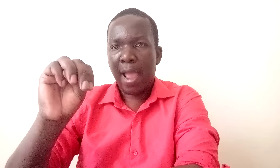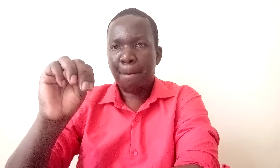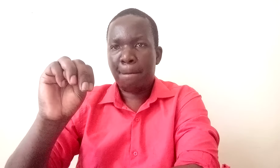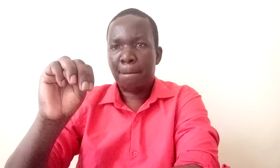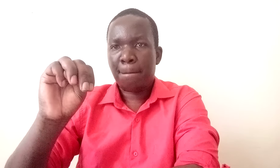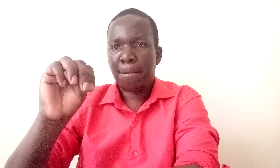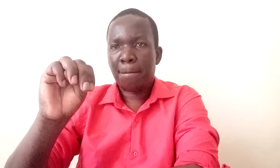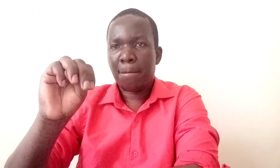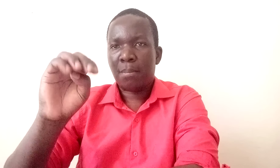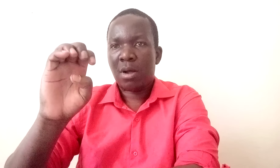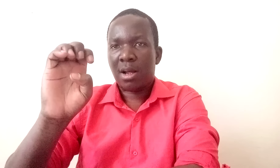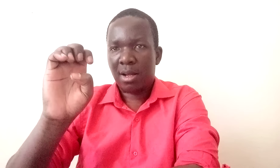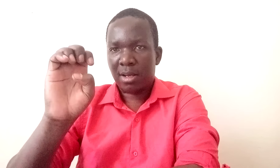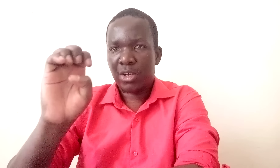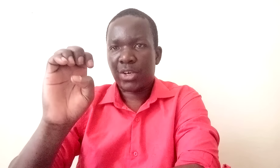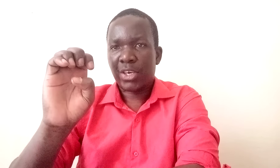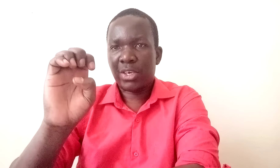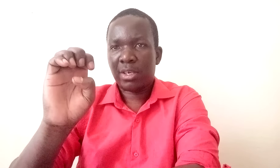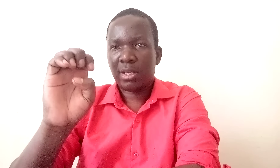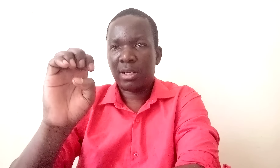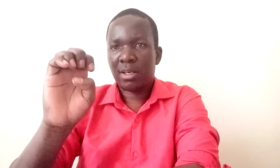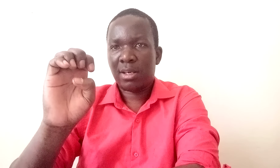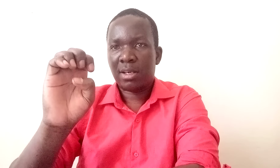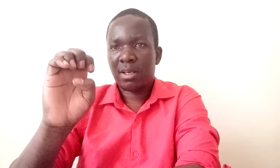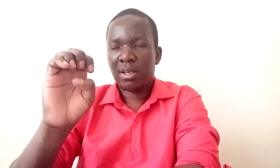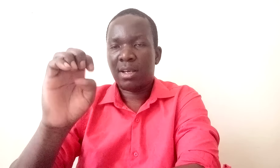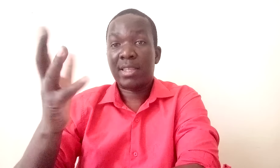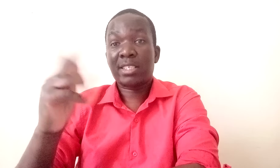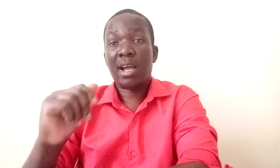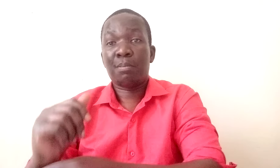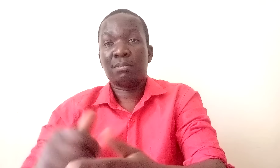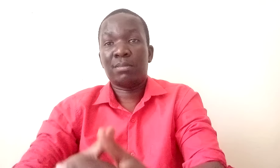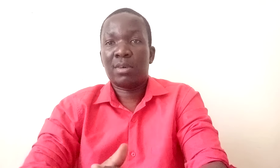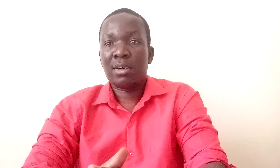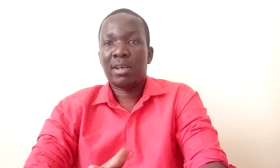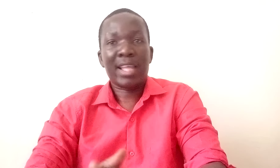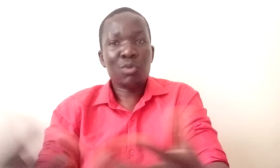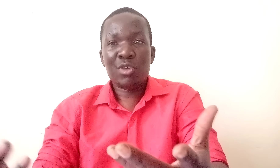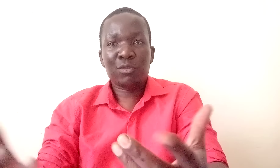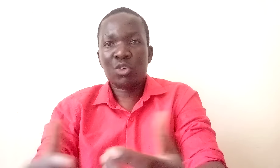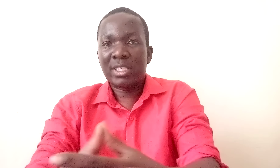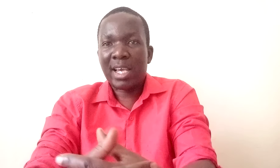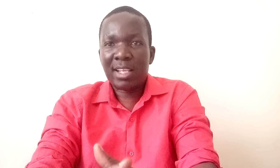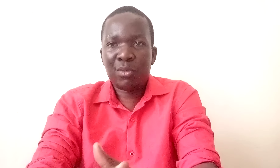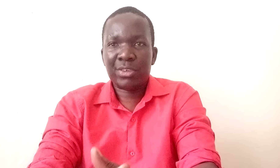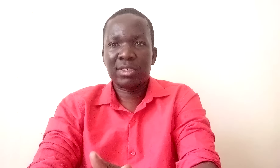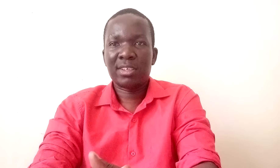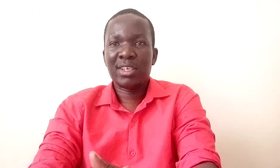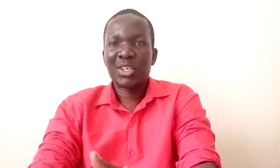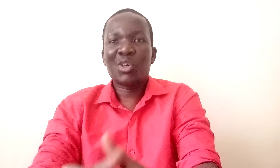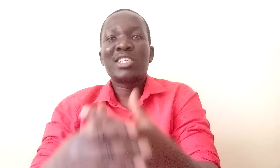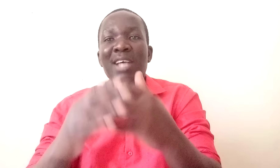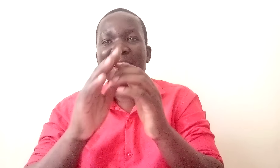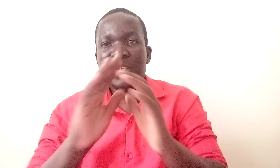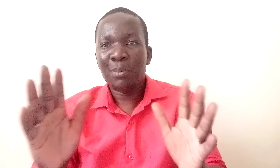M, E. That's come. That one you have talked in sign language. So it's as simple